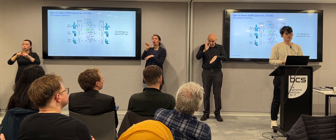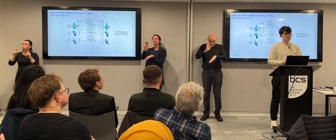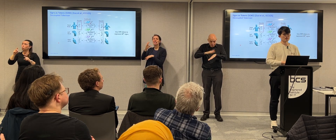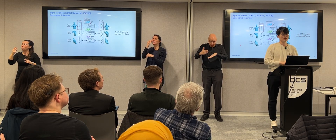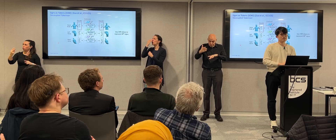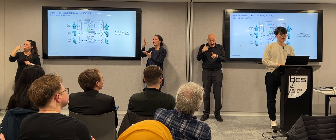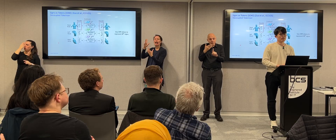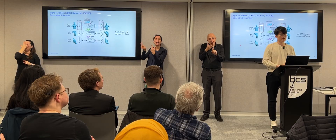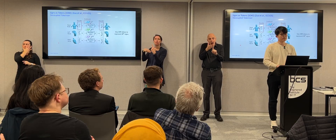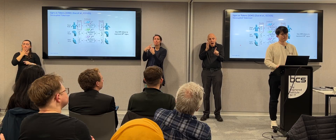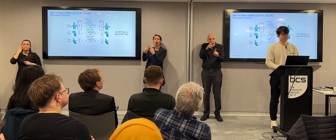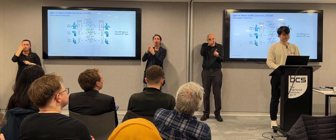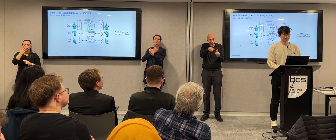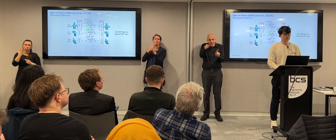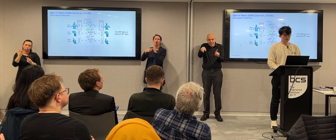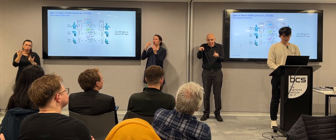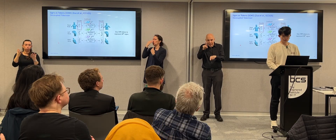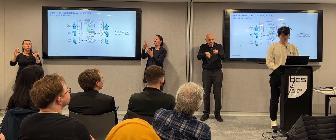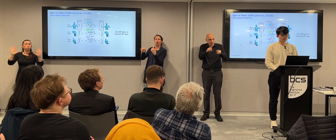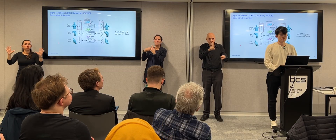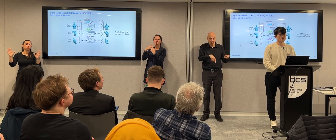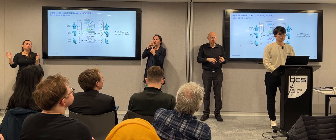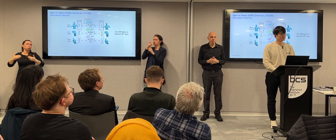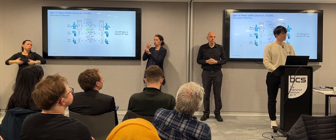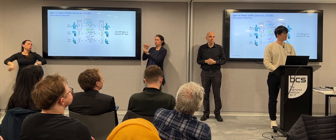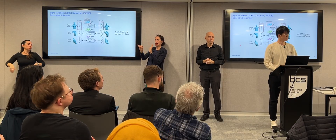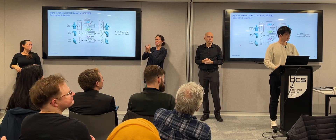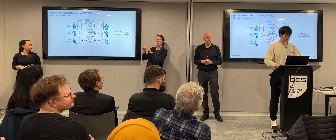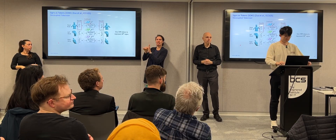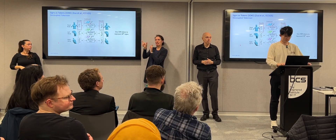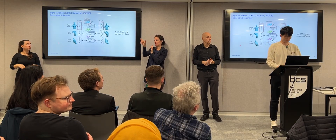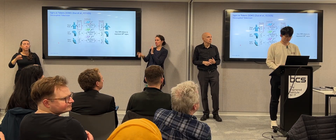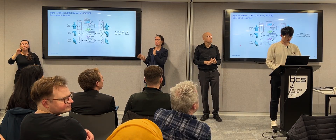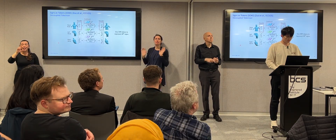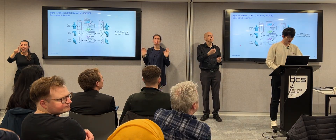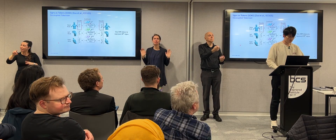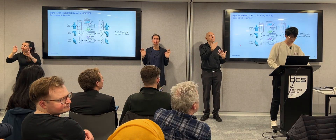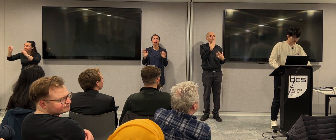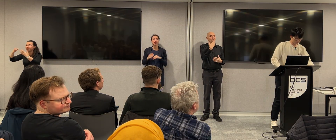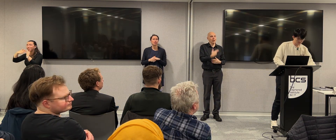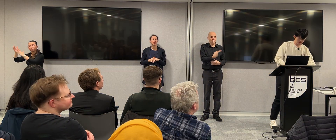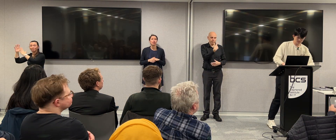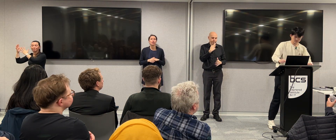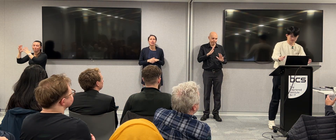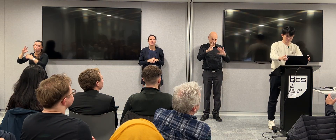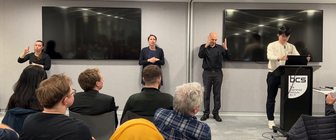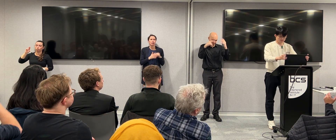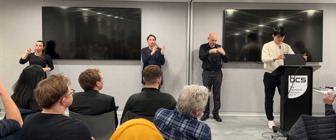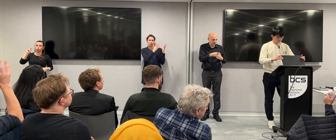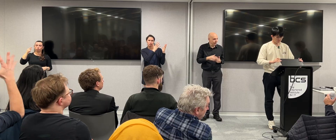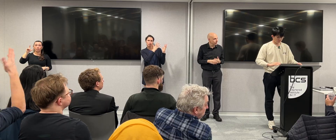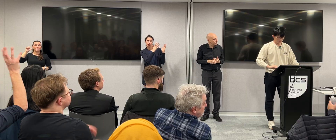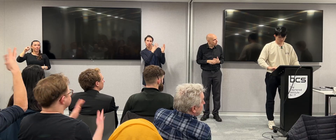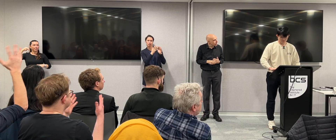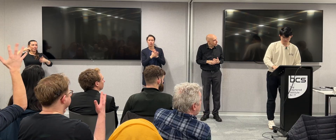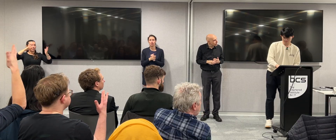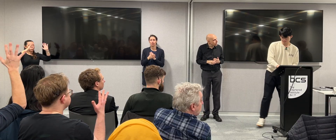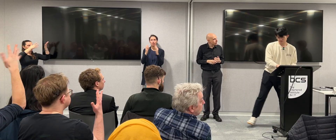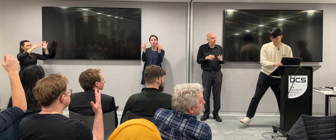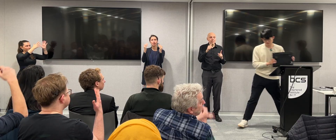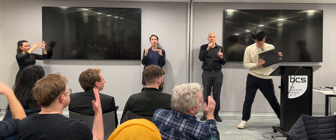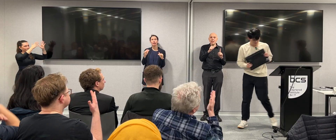identity. Thank you. Okay, let's thank Ronglai one more time. Thank you. And next we